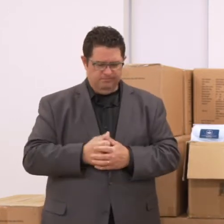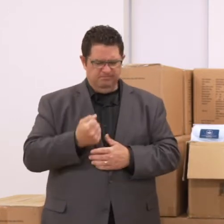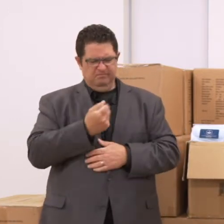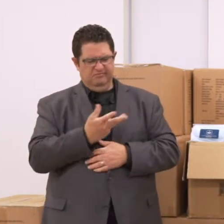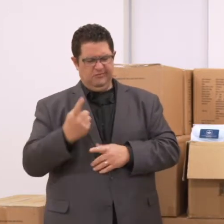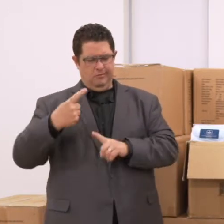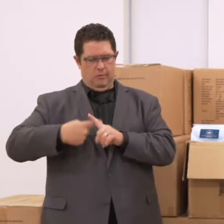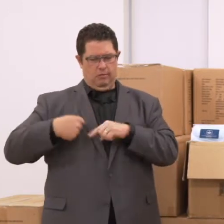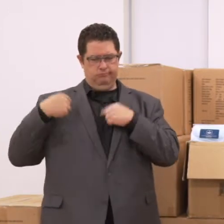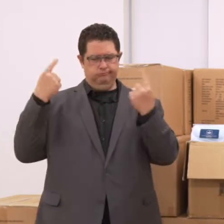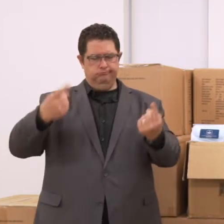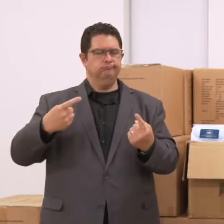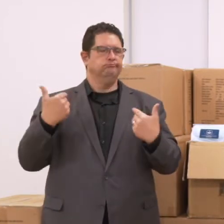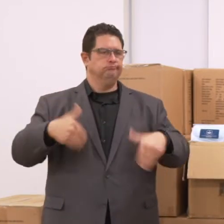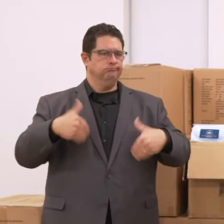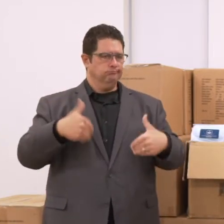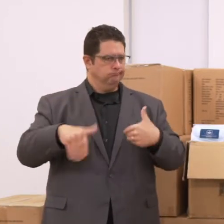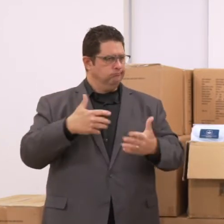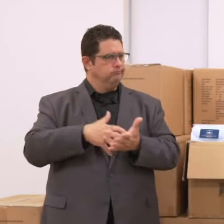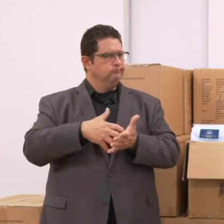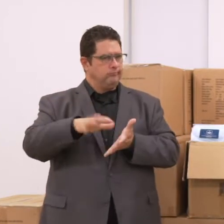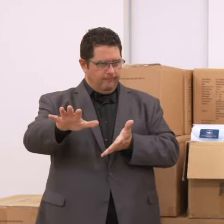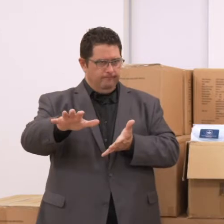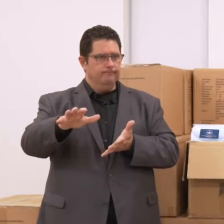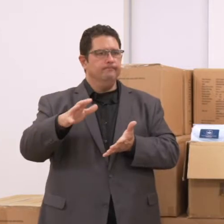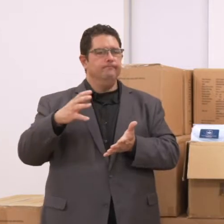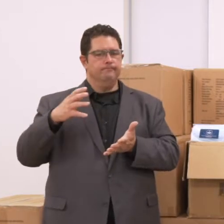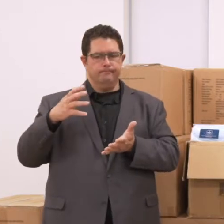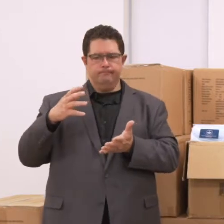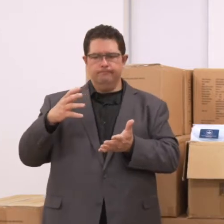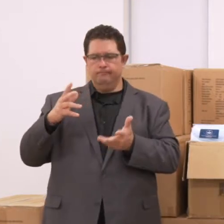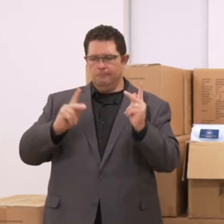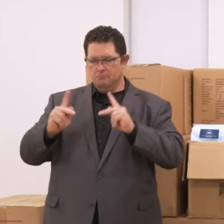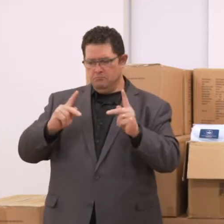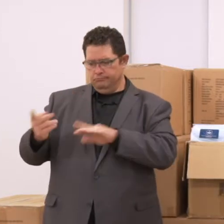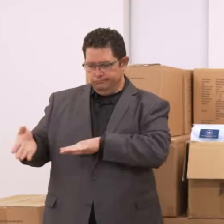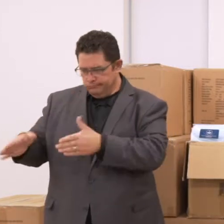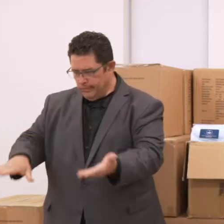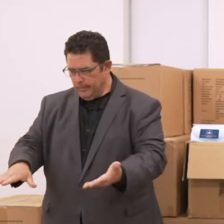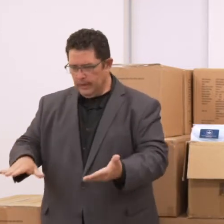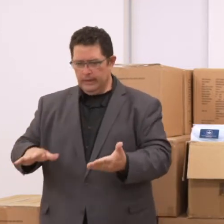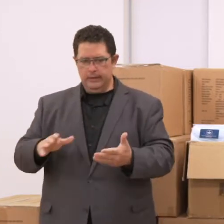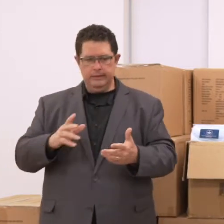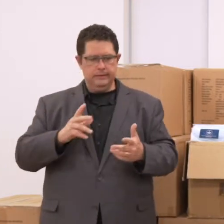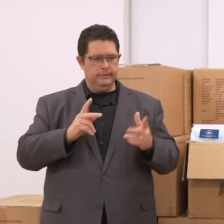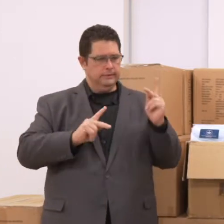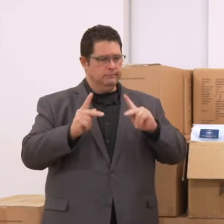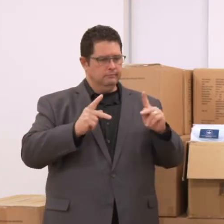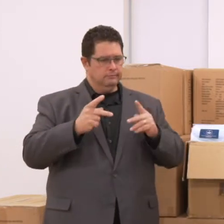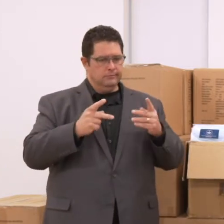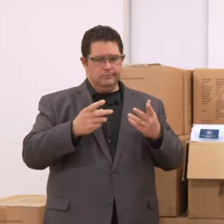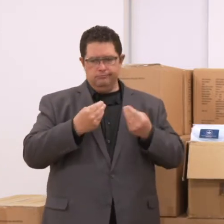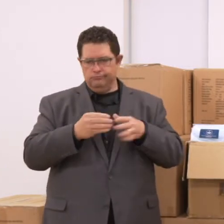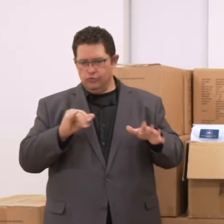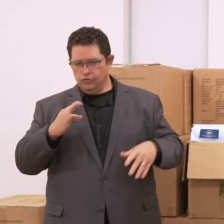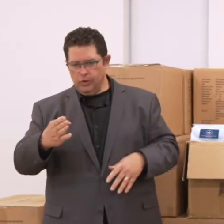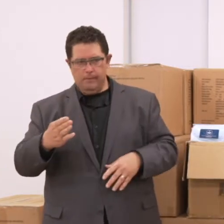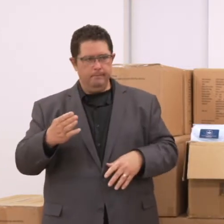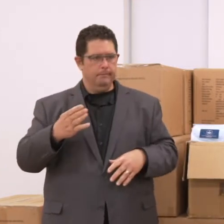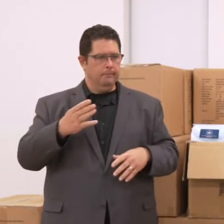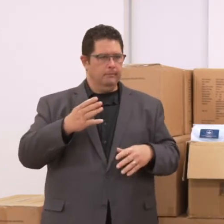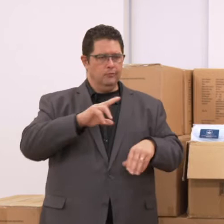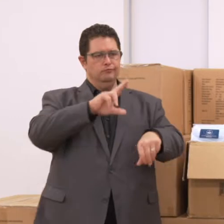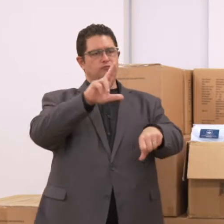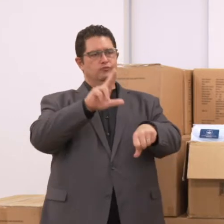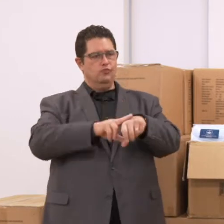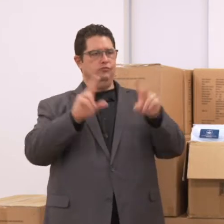everyone. We've lost loved ones, some have lost our livelihoods, and we've all lost our normal way of life